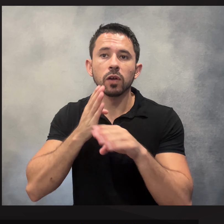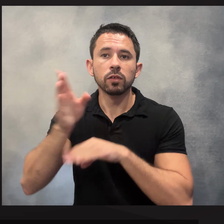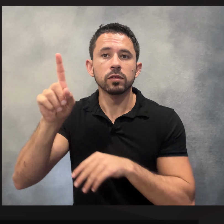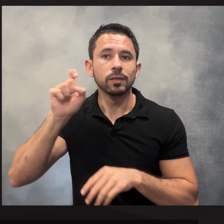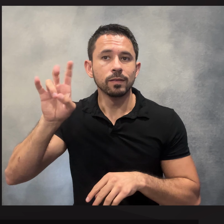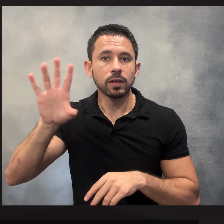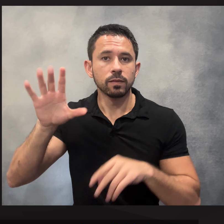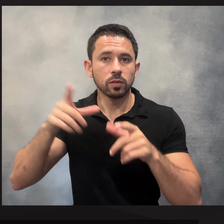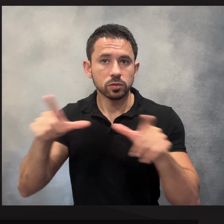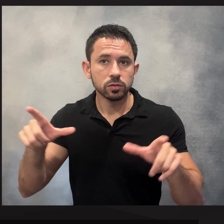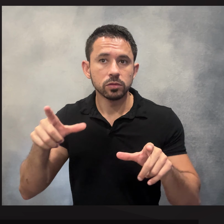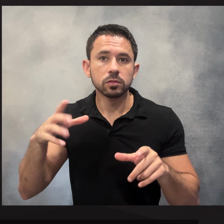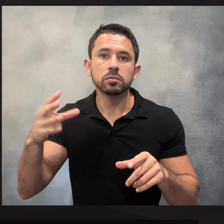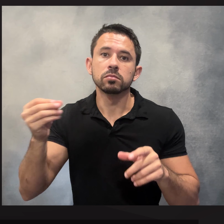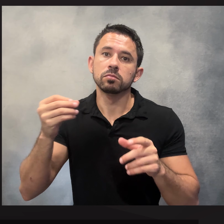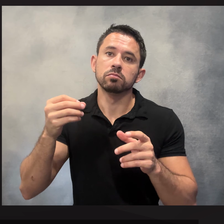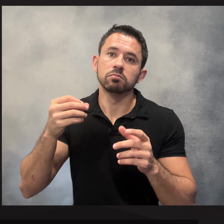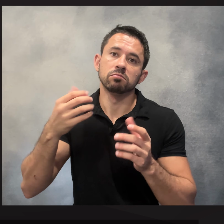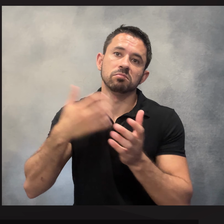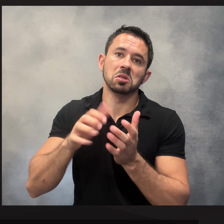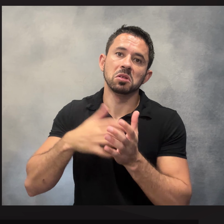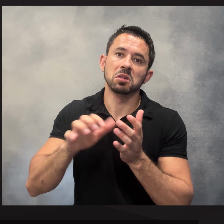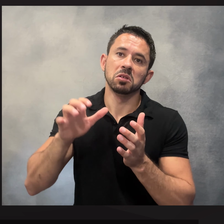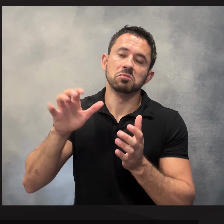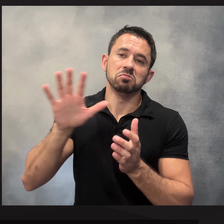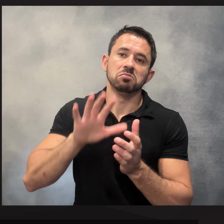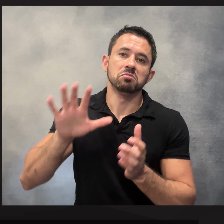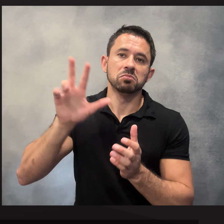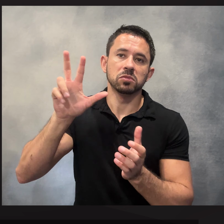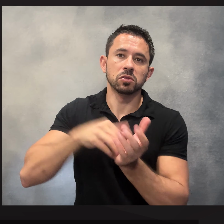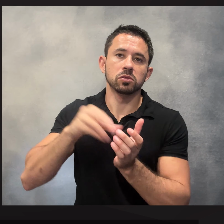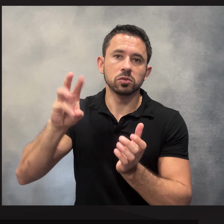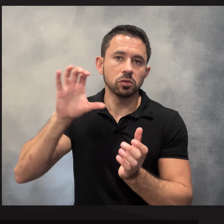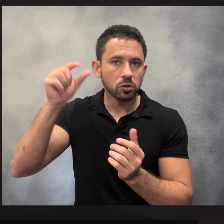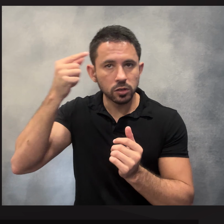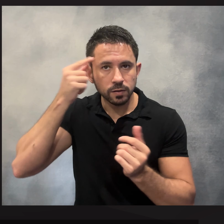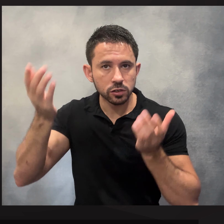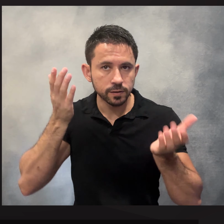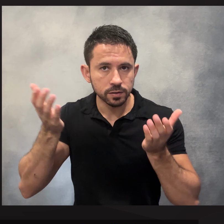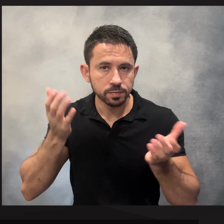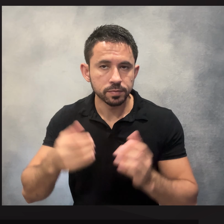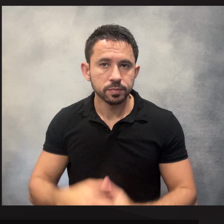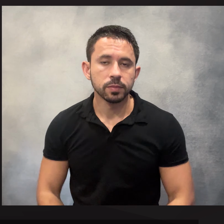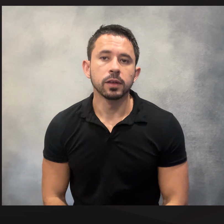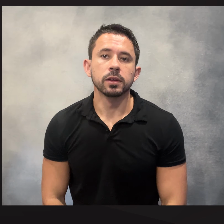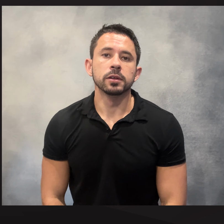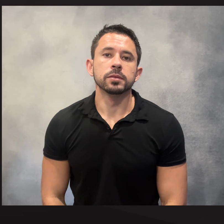175 languages and for roughly 3,600 government services.